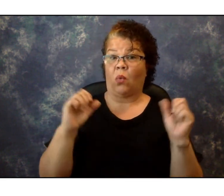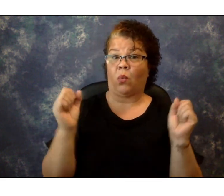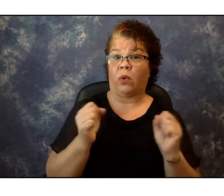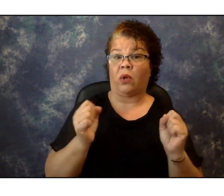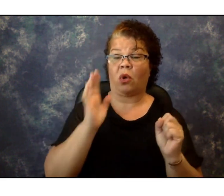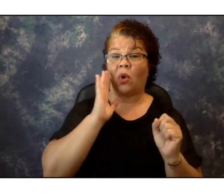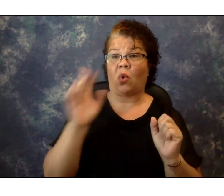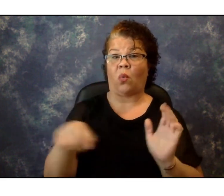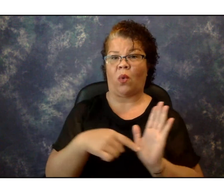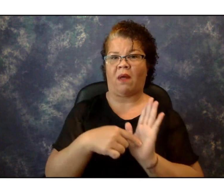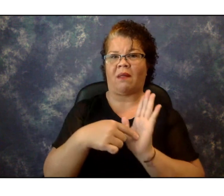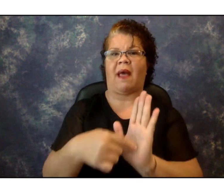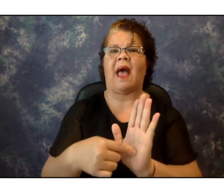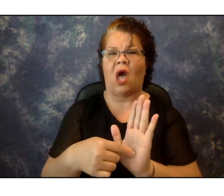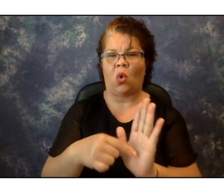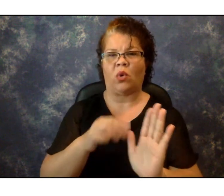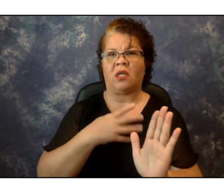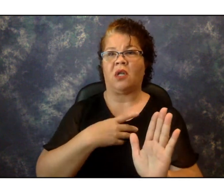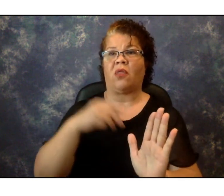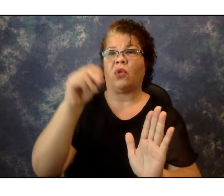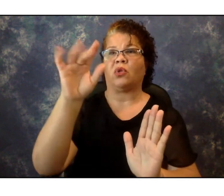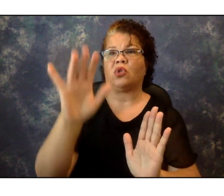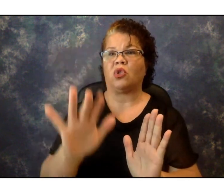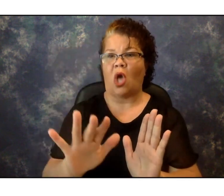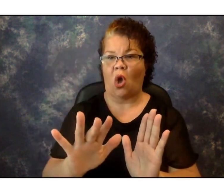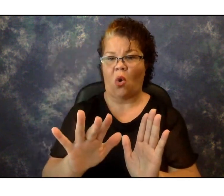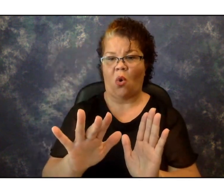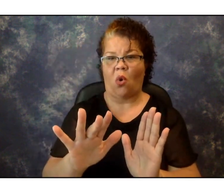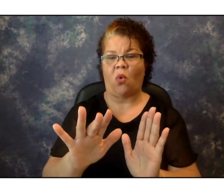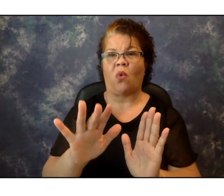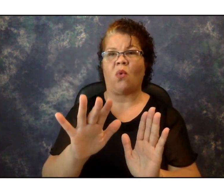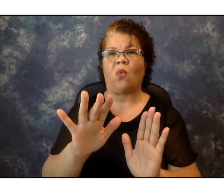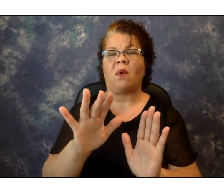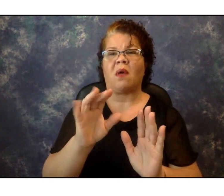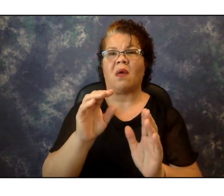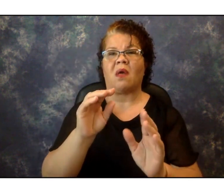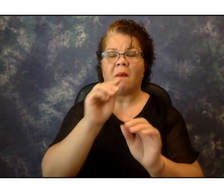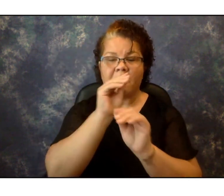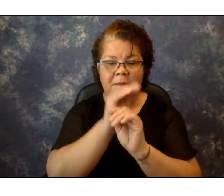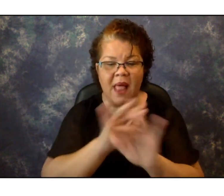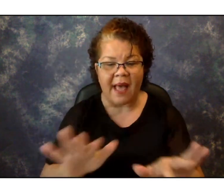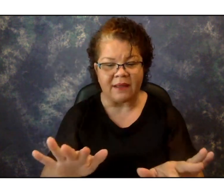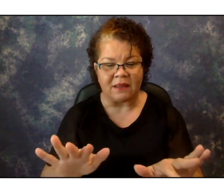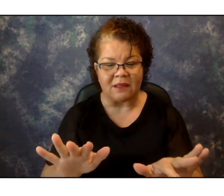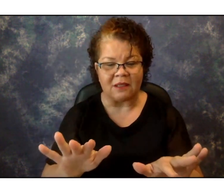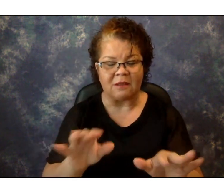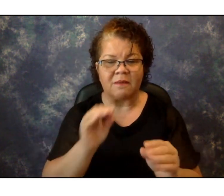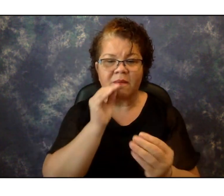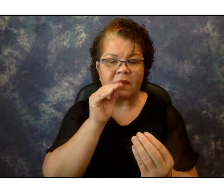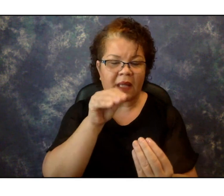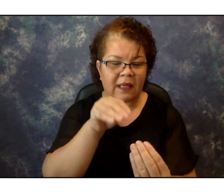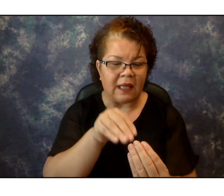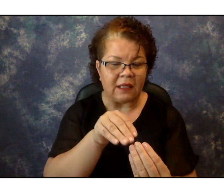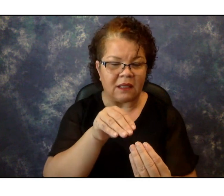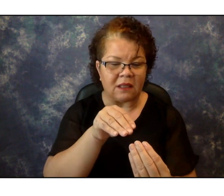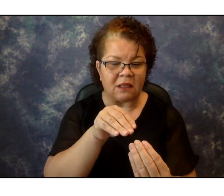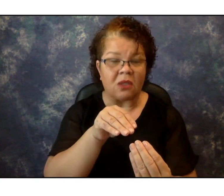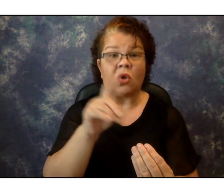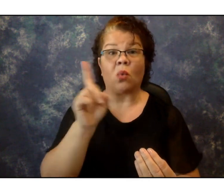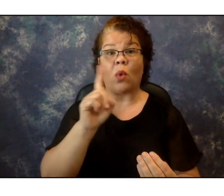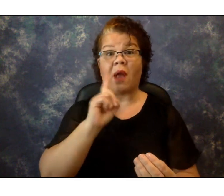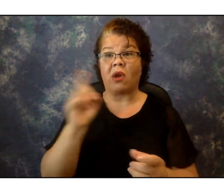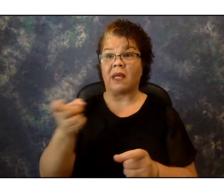bless and kiss this cursed earth. Or is it cussed? I don't yet